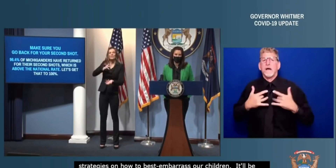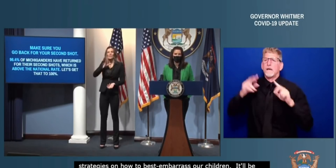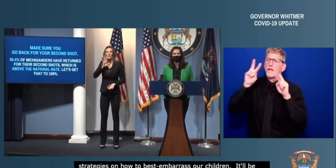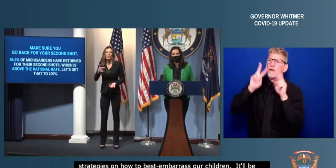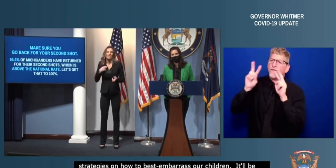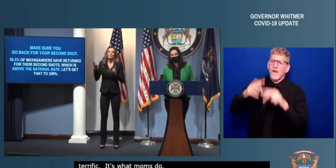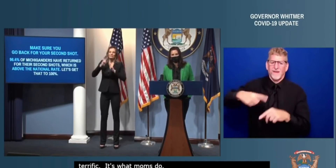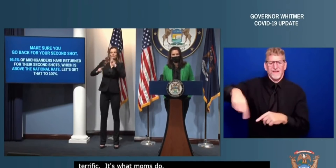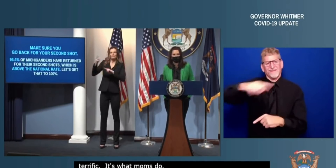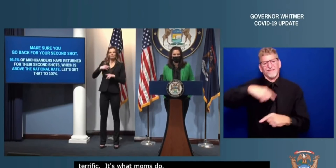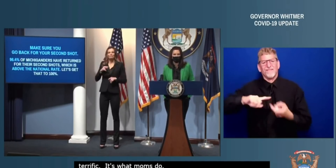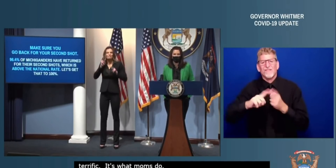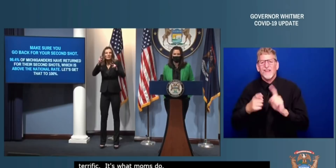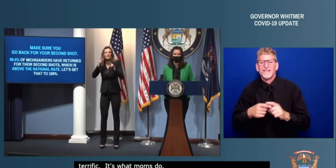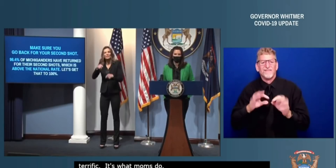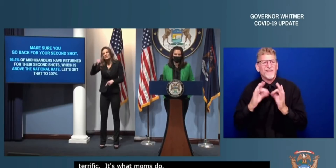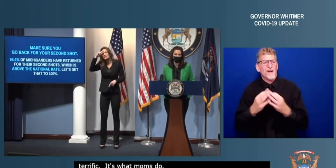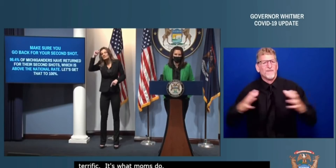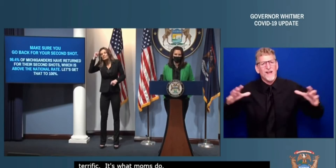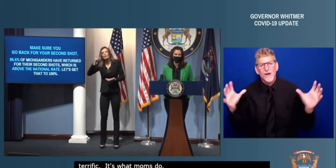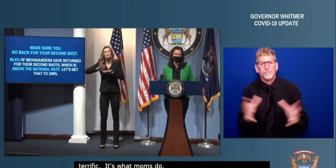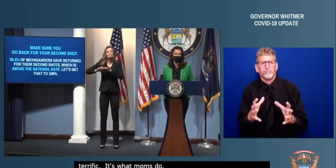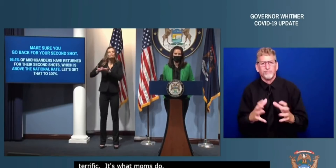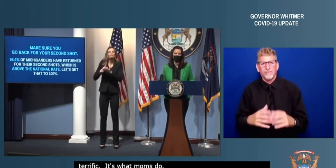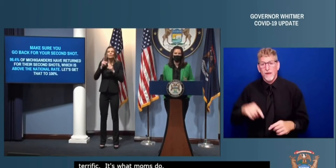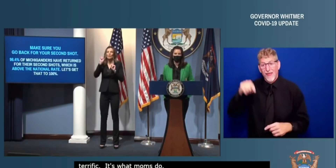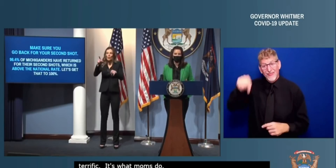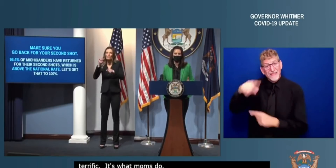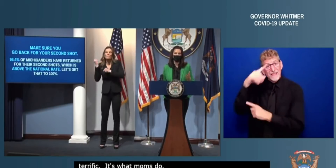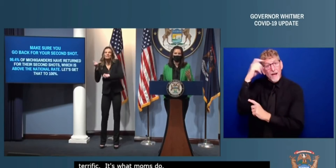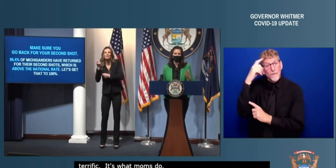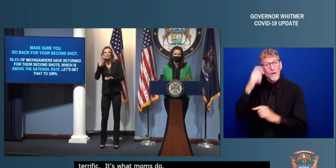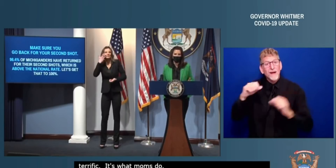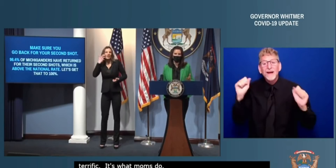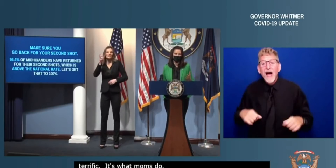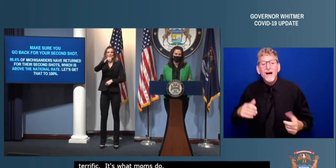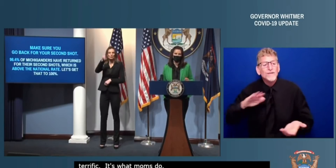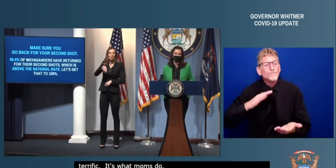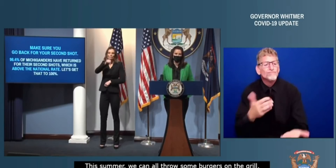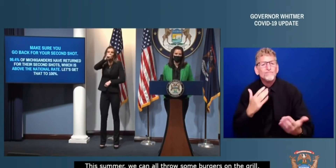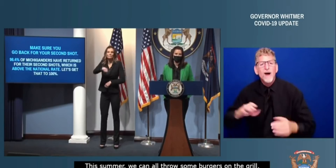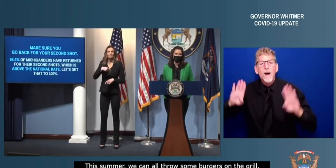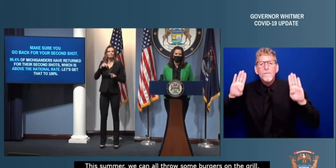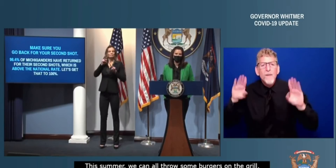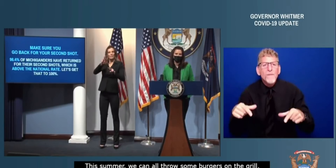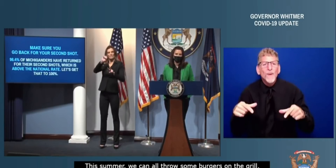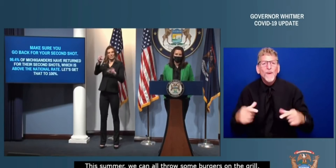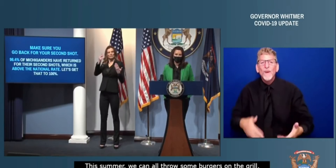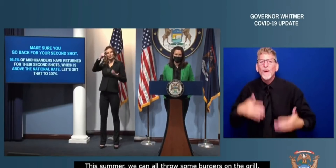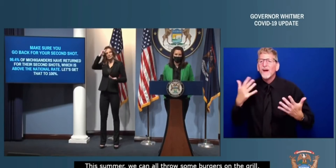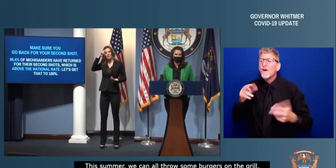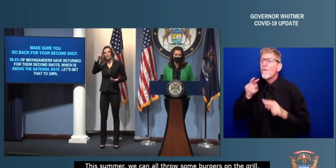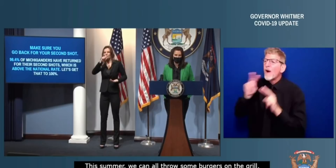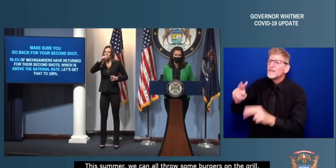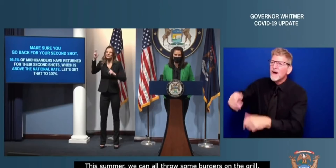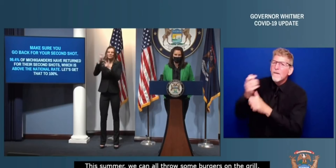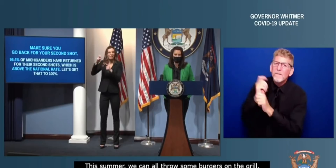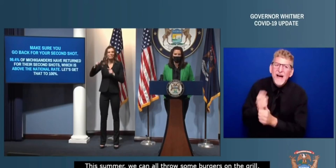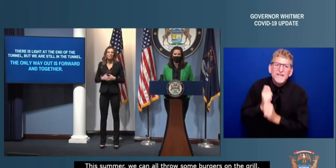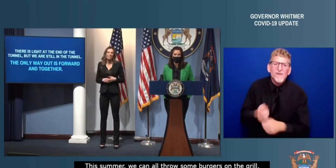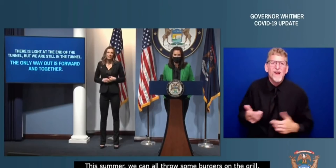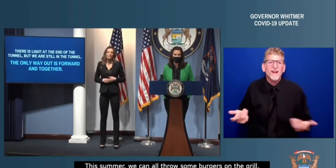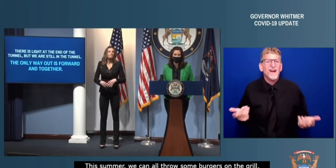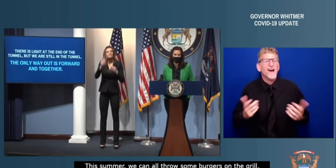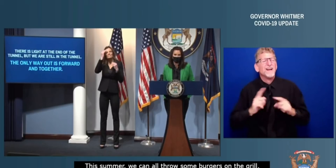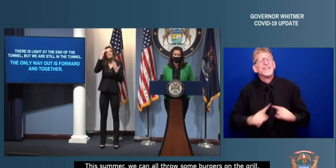on the grill, catch a Tigers game, and hit the lake with our friends. We can enjoy our Michigan summer. As I've said a couple of times